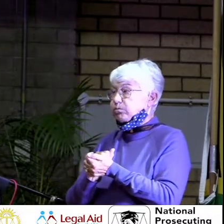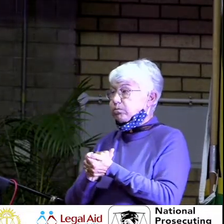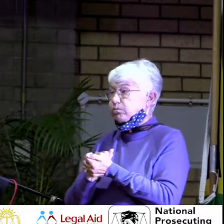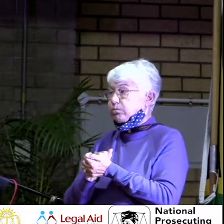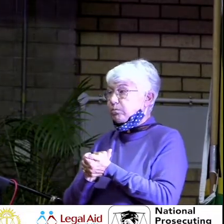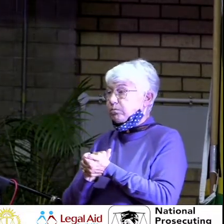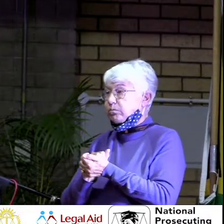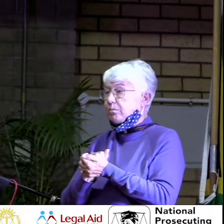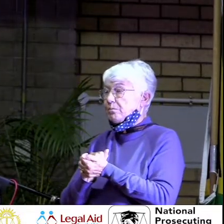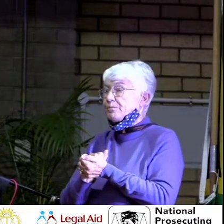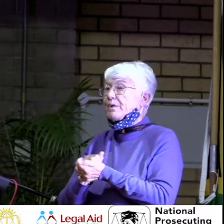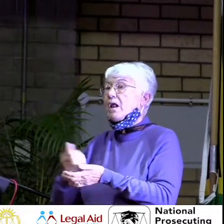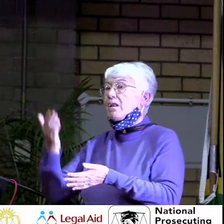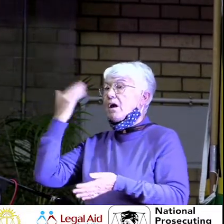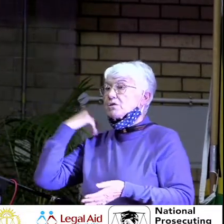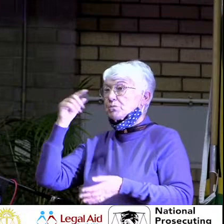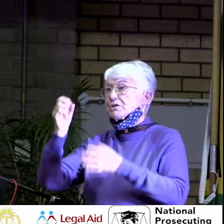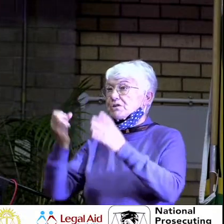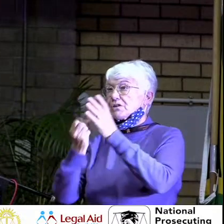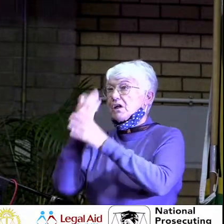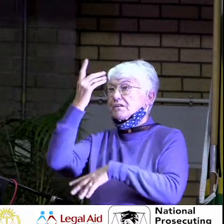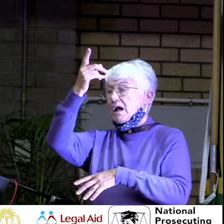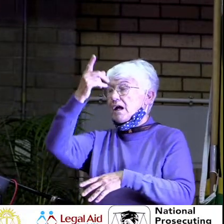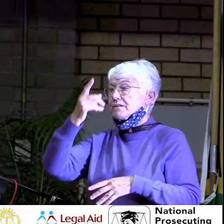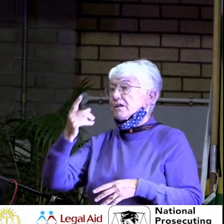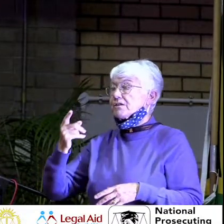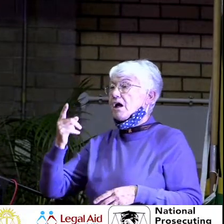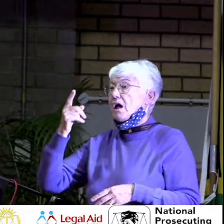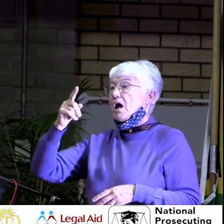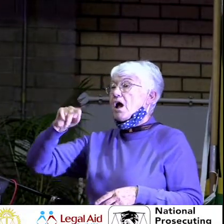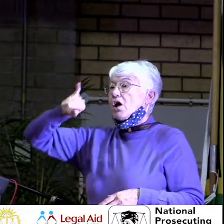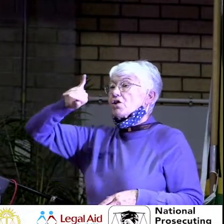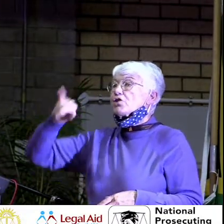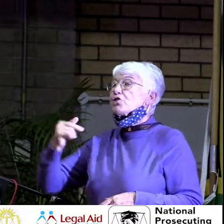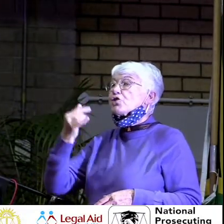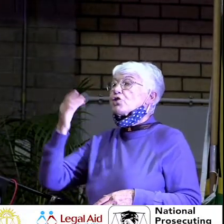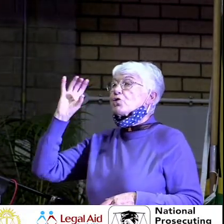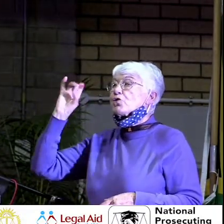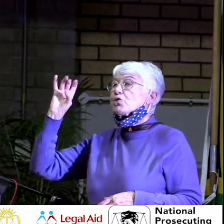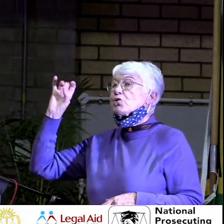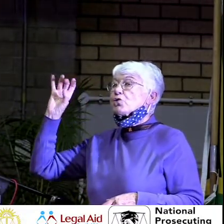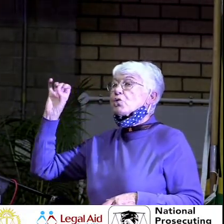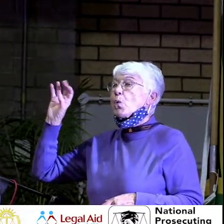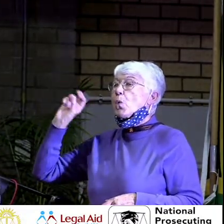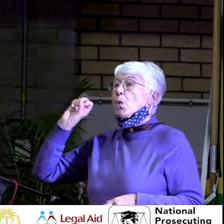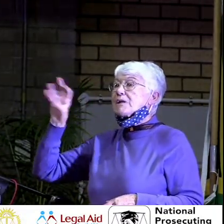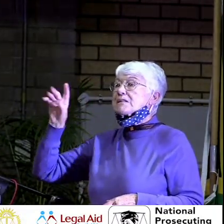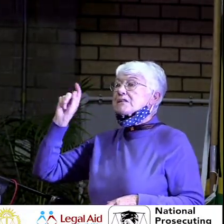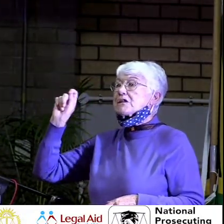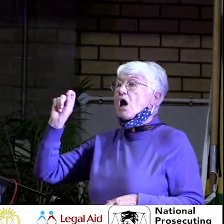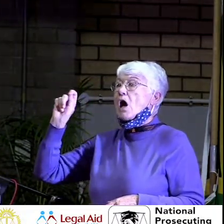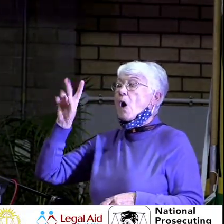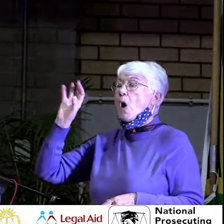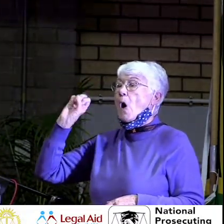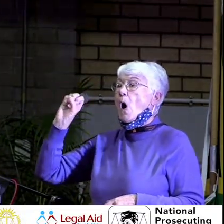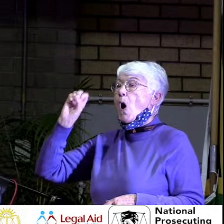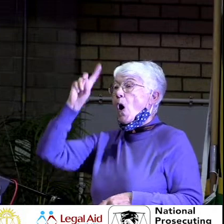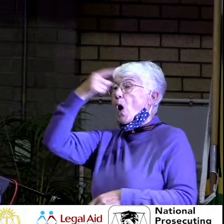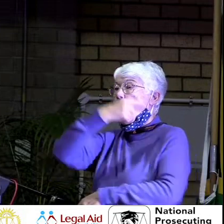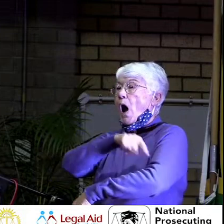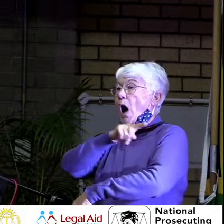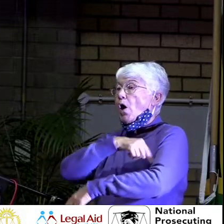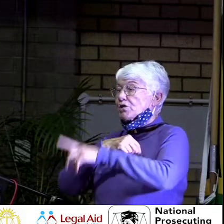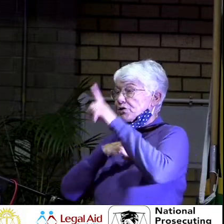US Hospital. And that was the first center ever to be started in South Africa. At the moment, we